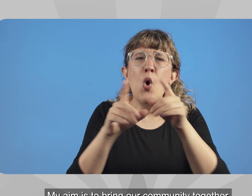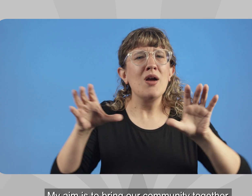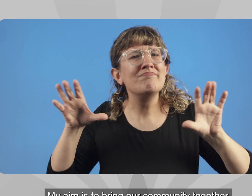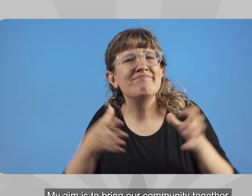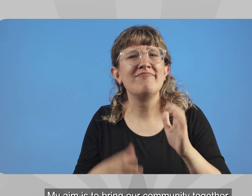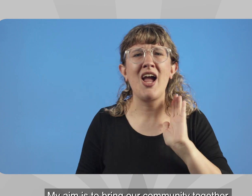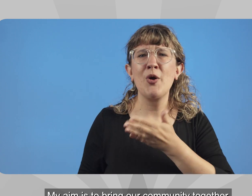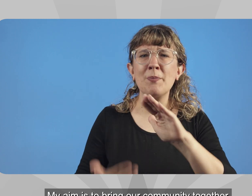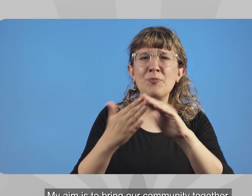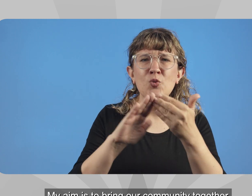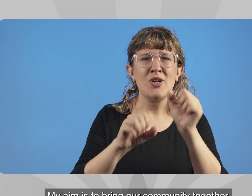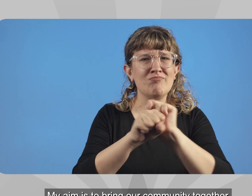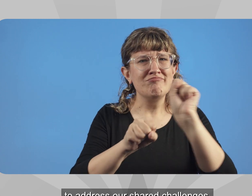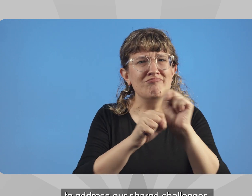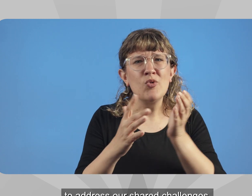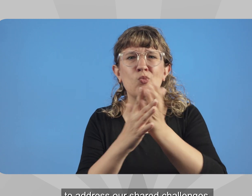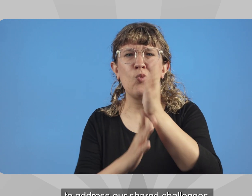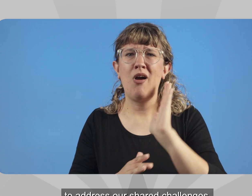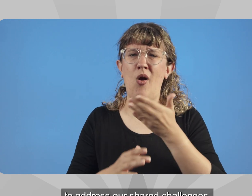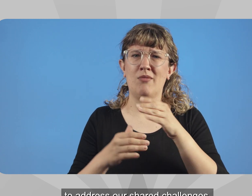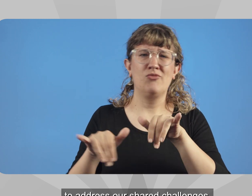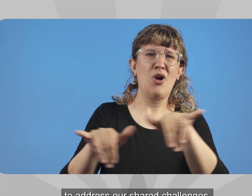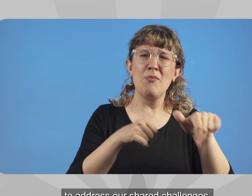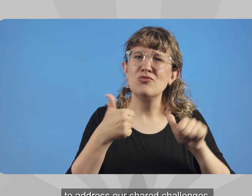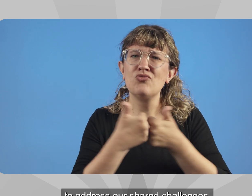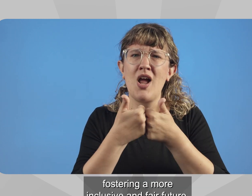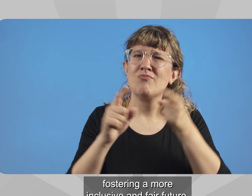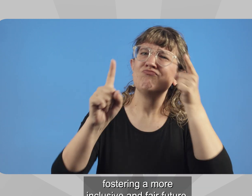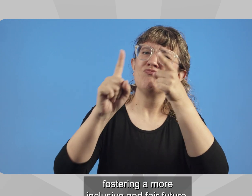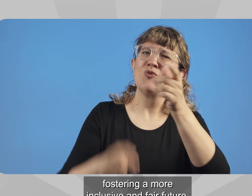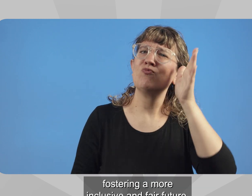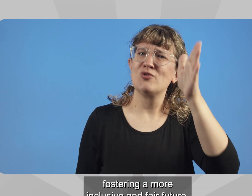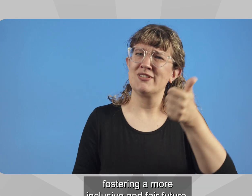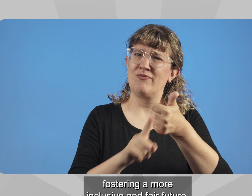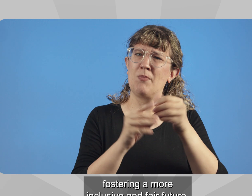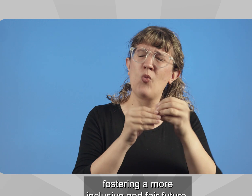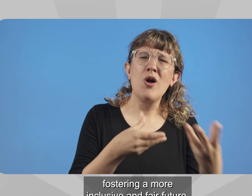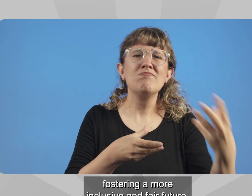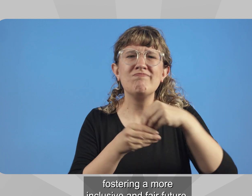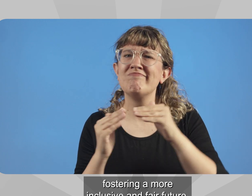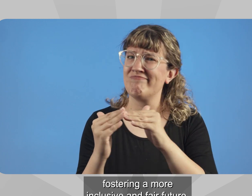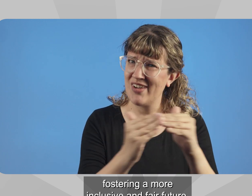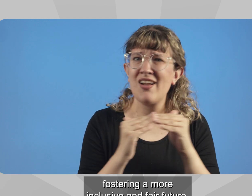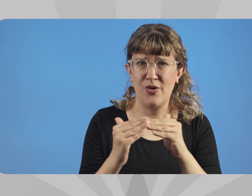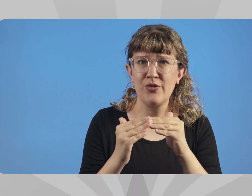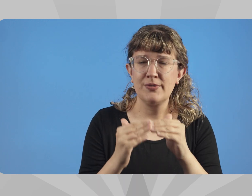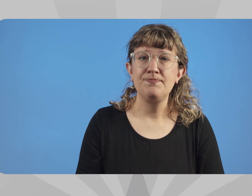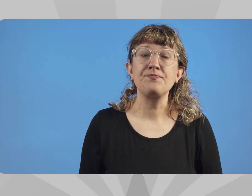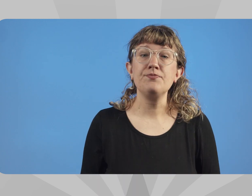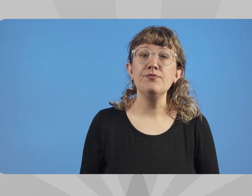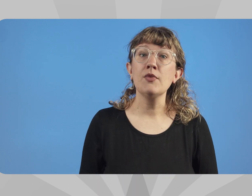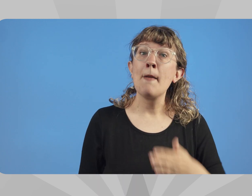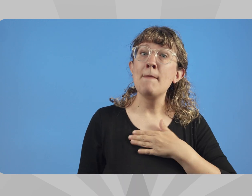My aim is to bring our community together to address our shared challenges, fostering a more inclusive and fair future.